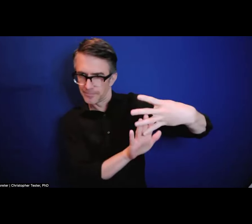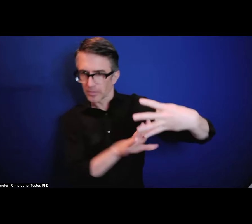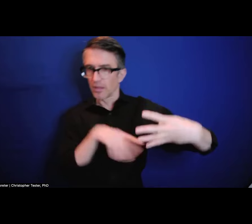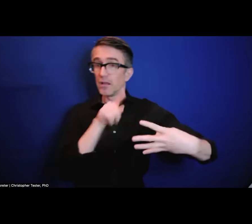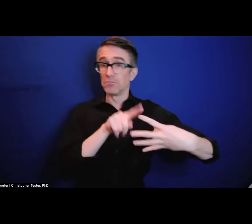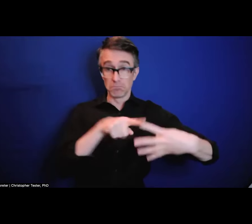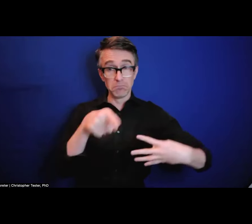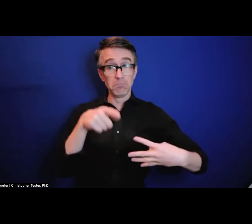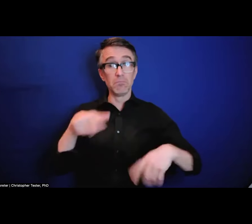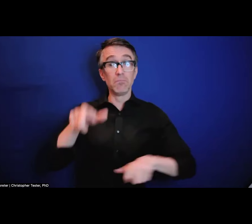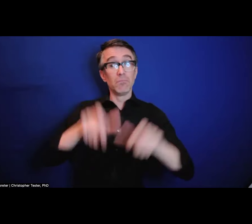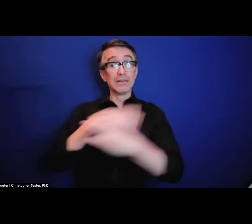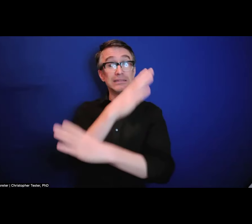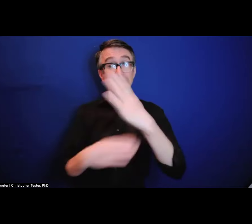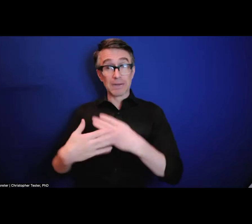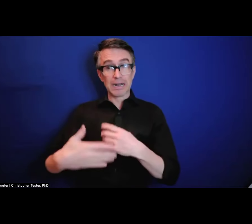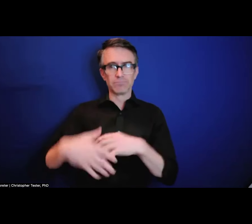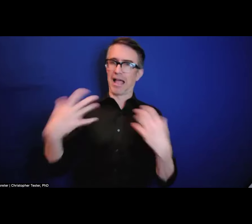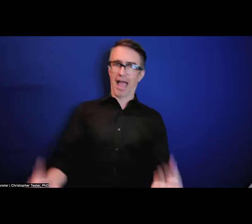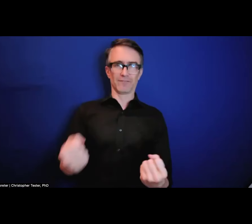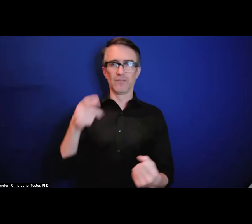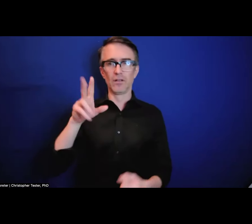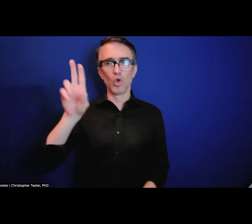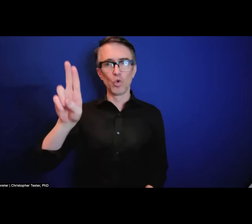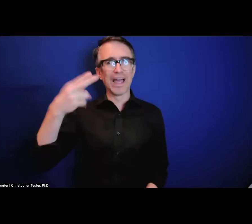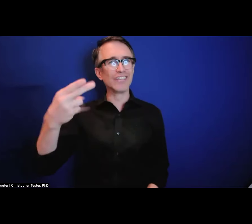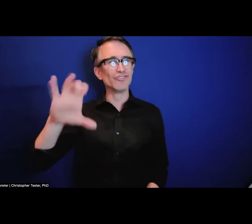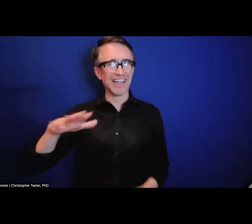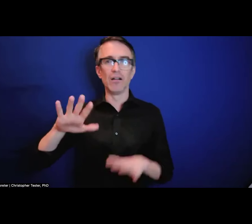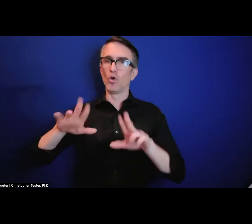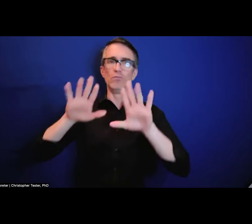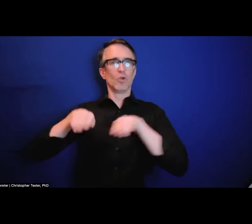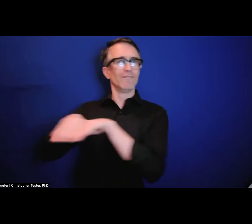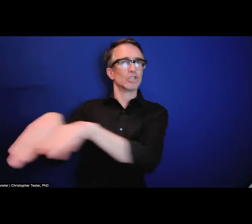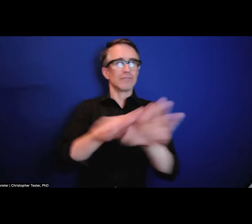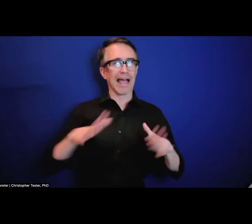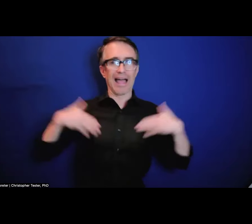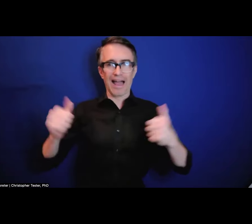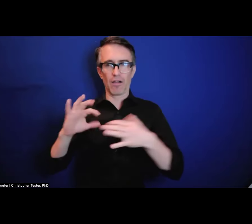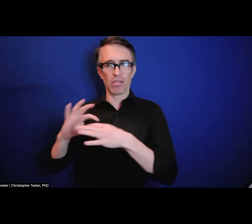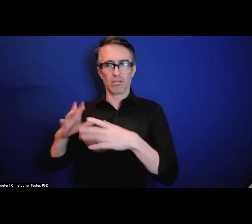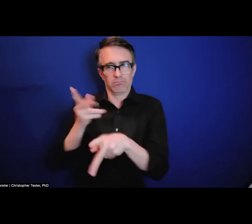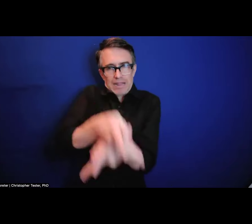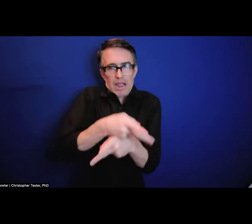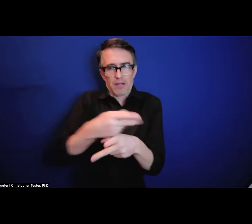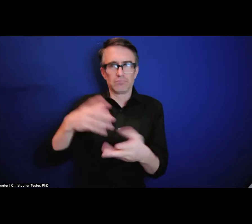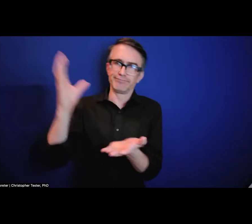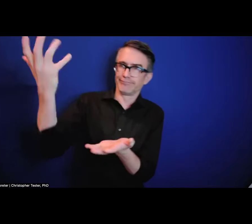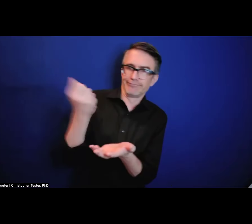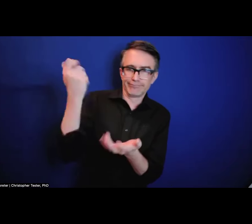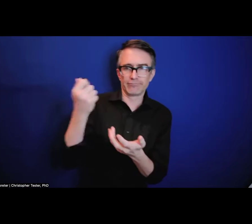the universally available health benefit packages that are funded from public